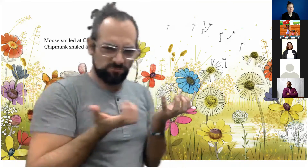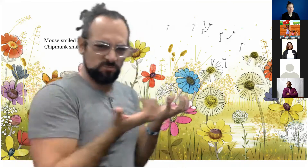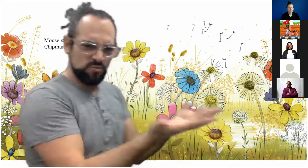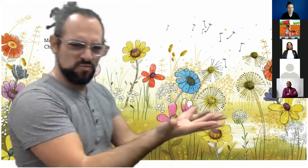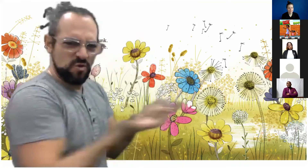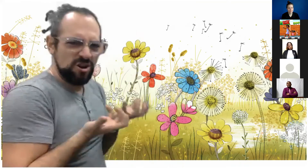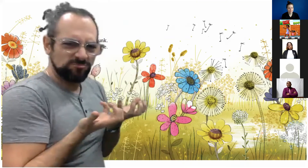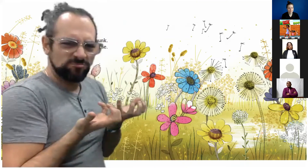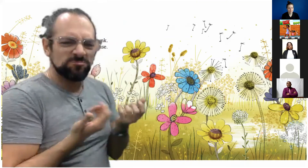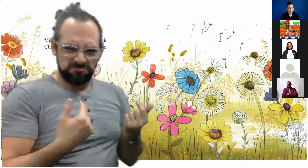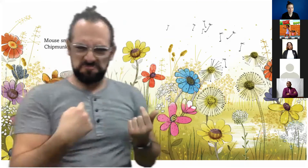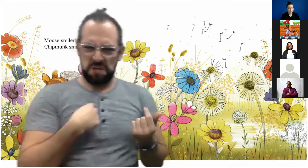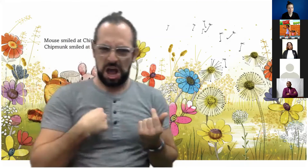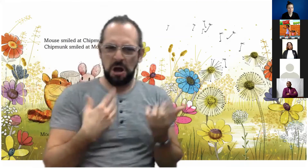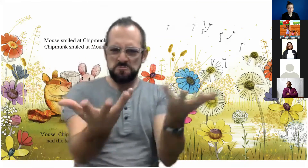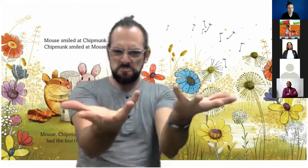is like this.